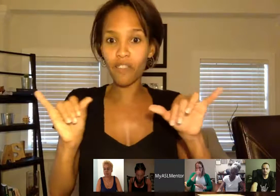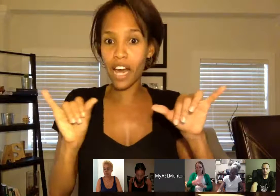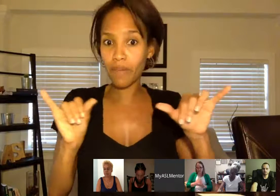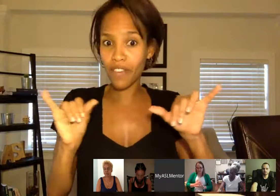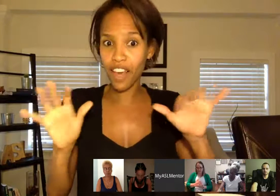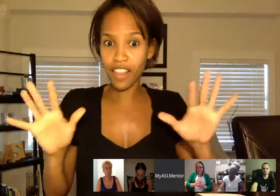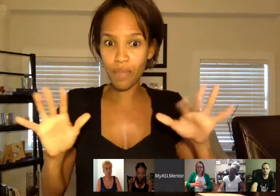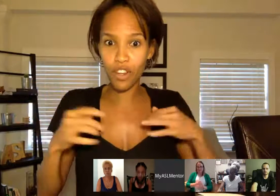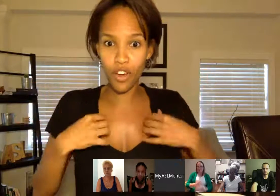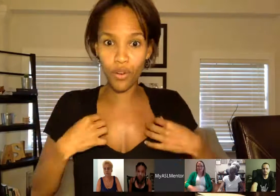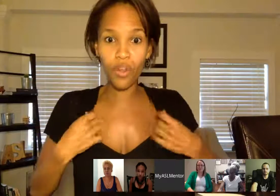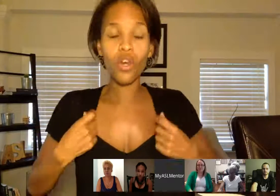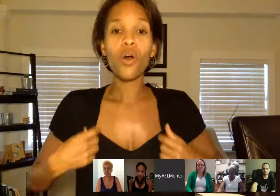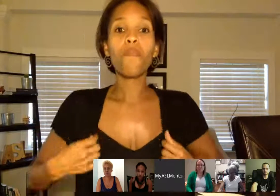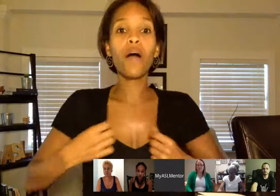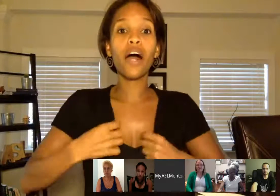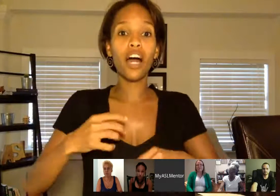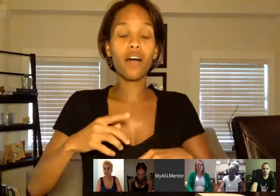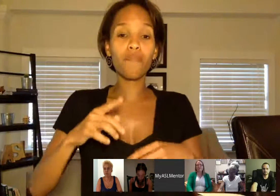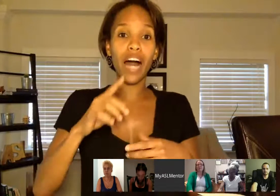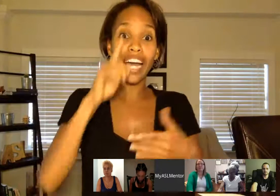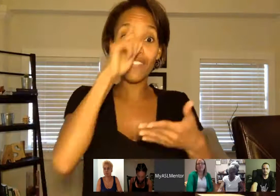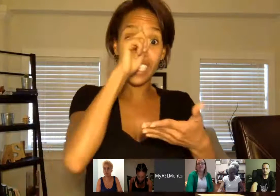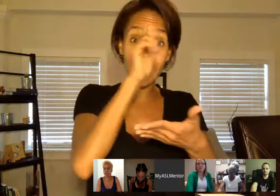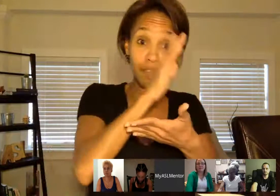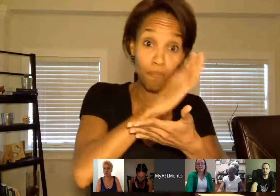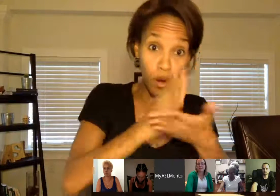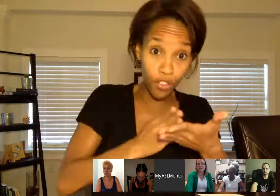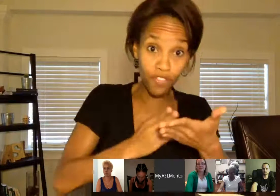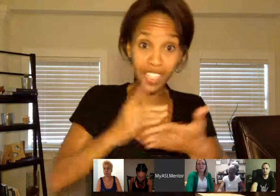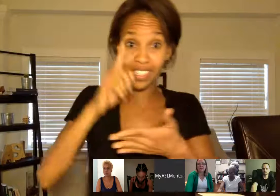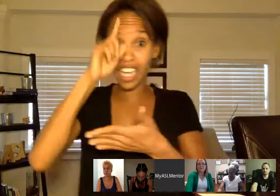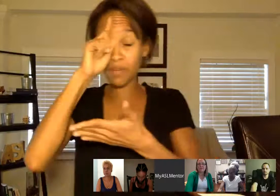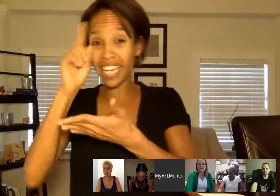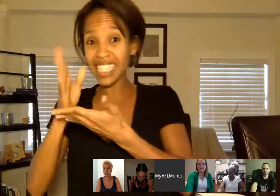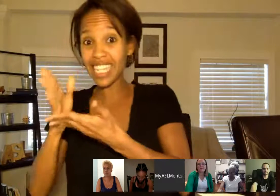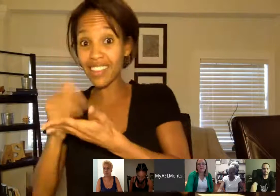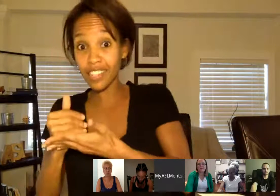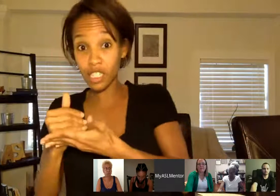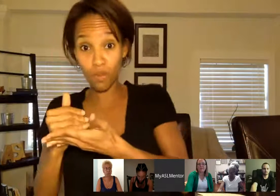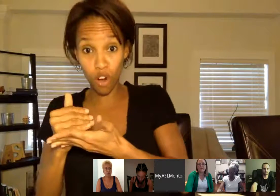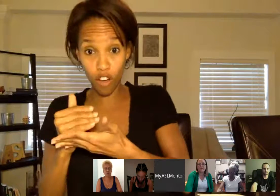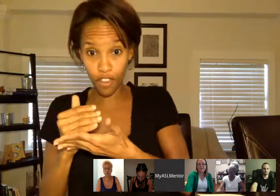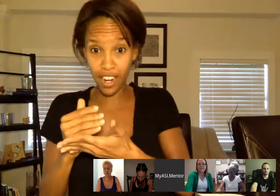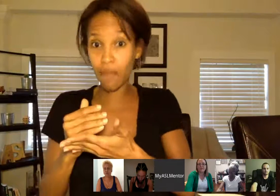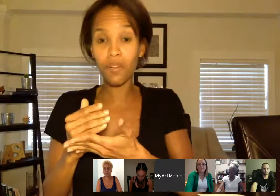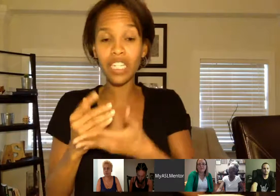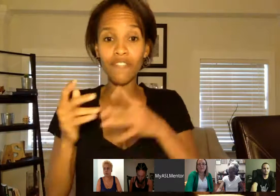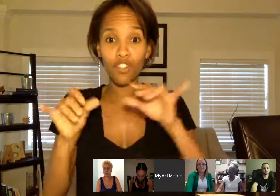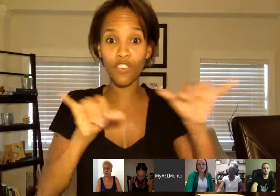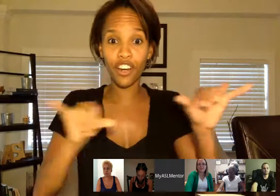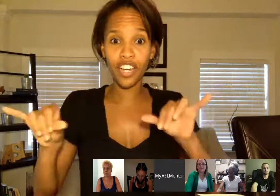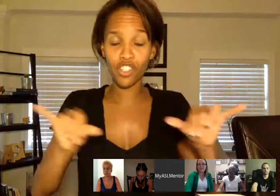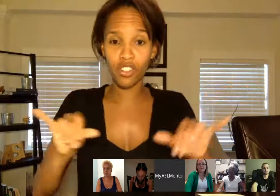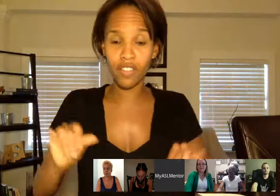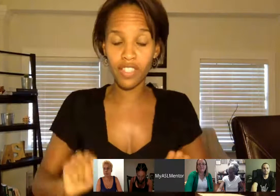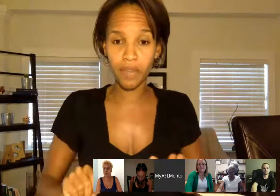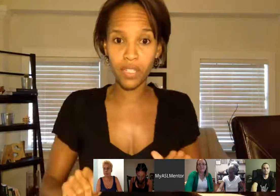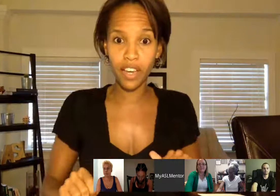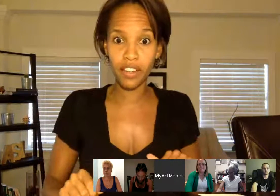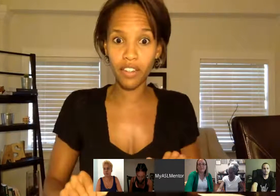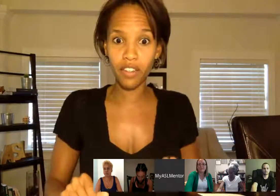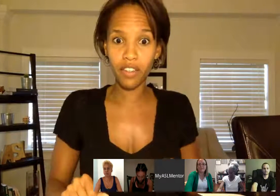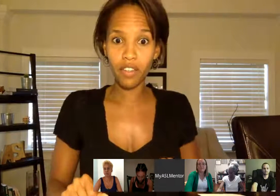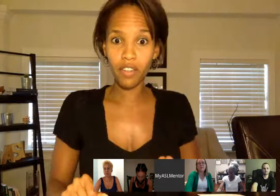any feedback about that, let me know. But I've seen both of these signs, but I see this more often, and I believe they're variations of the